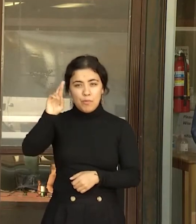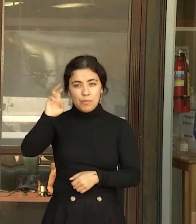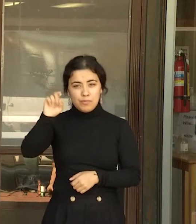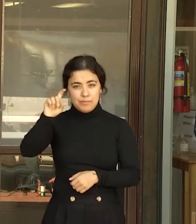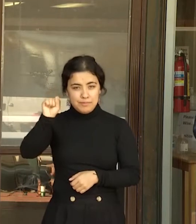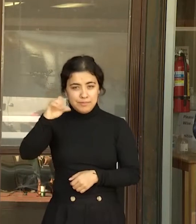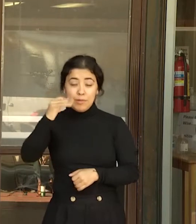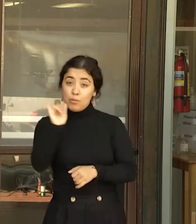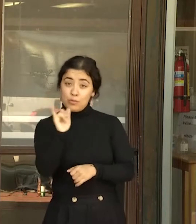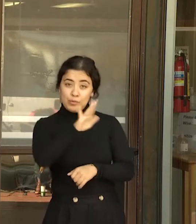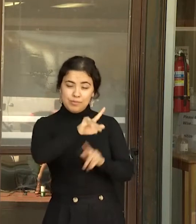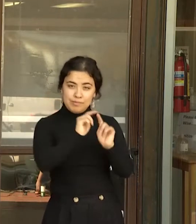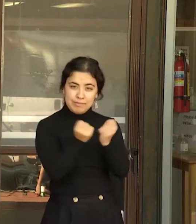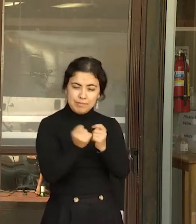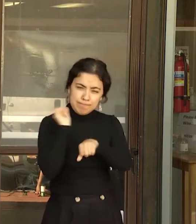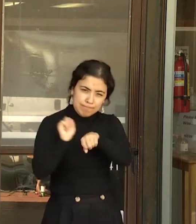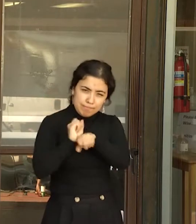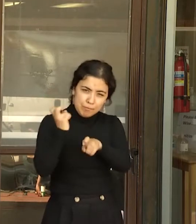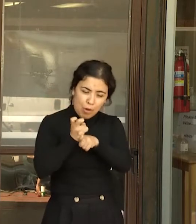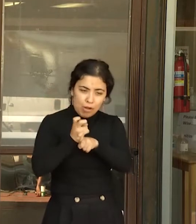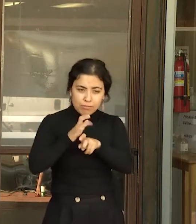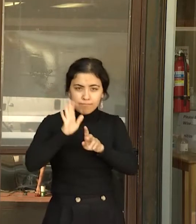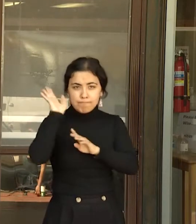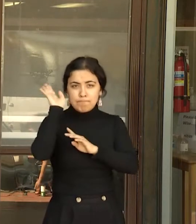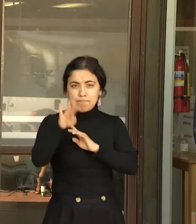working diligently through this time.